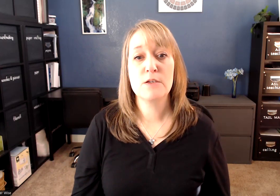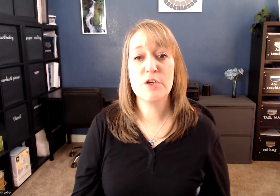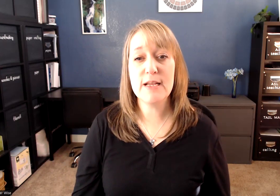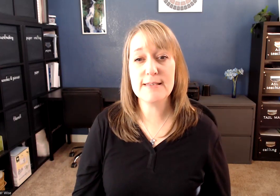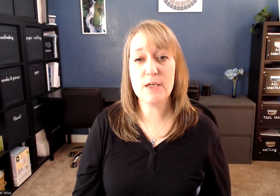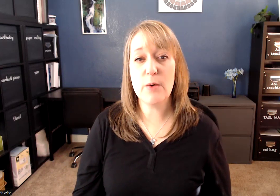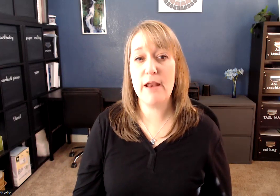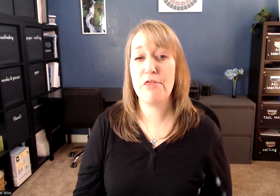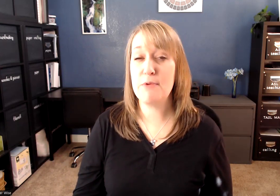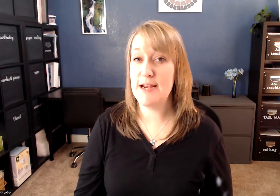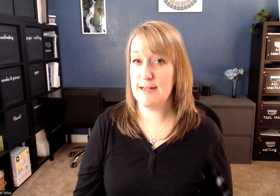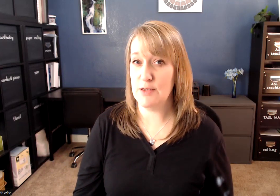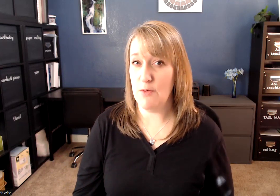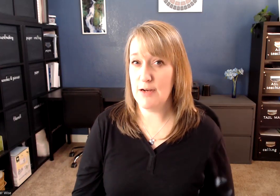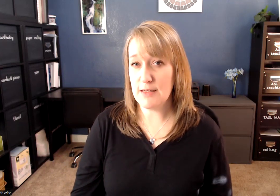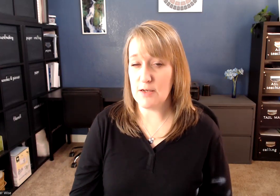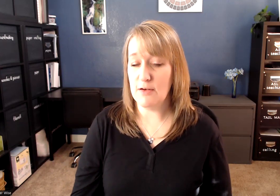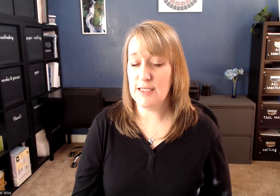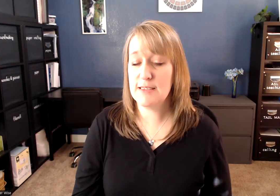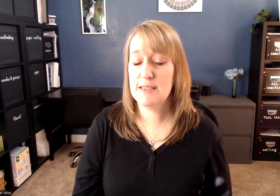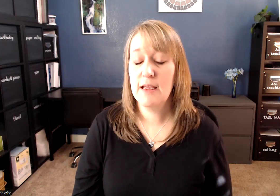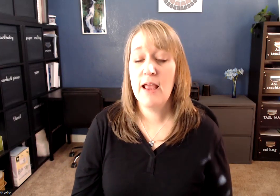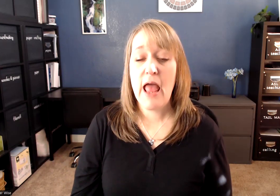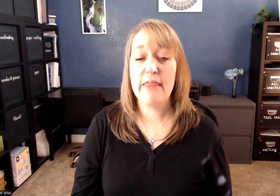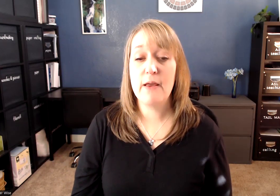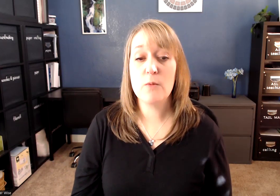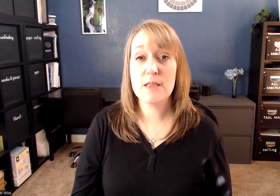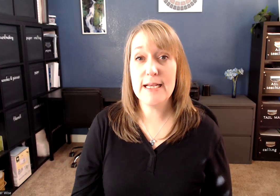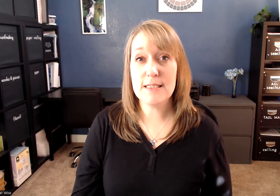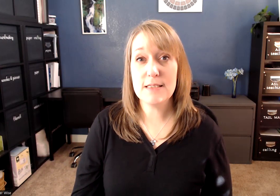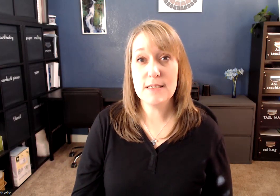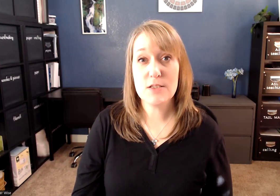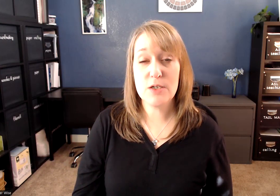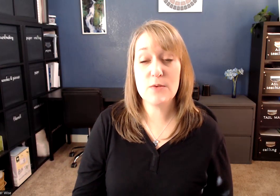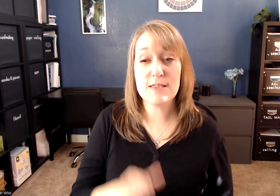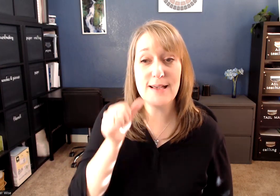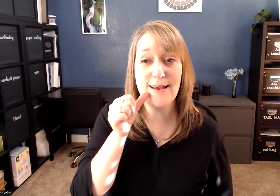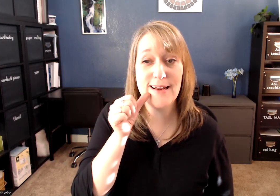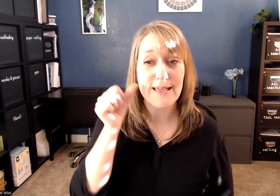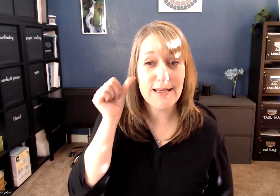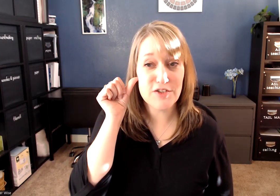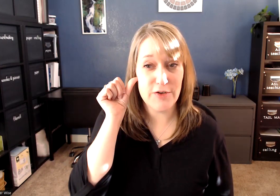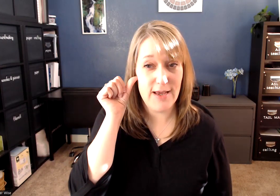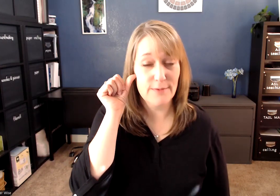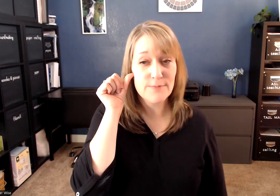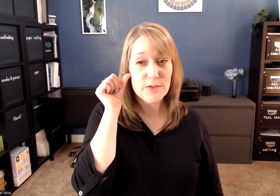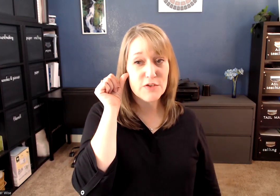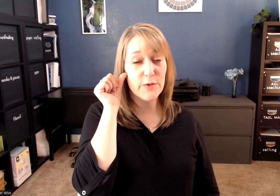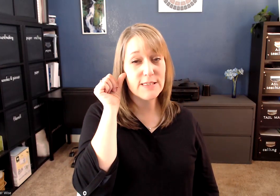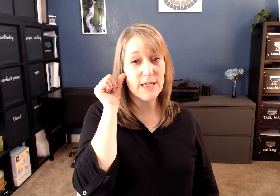2 days ago and 3 days ago are next on our list, and they are related to the sign yesterday. So instead